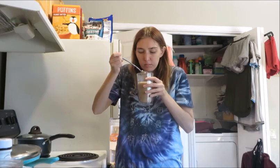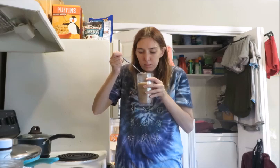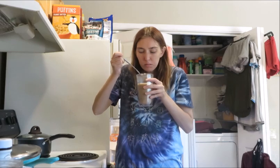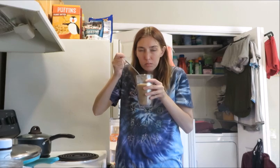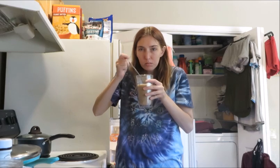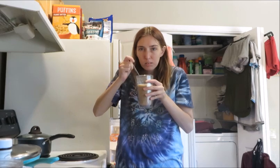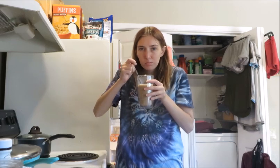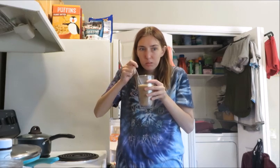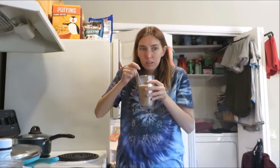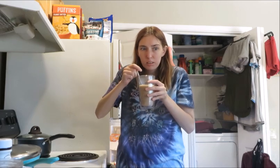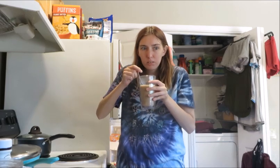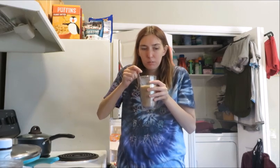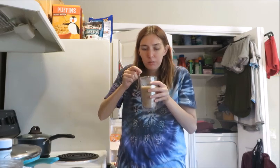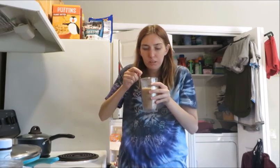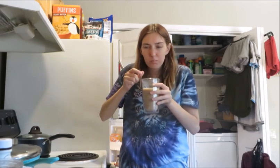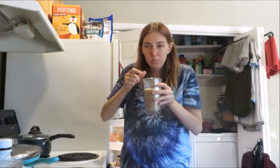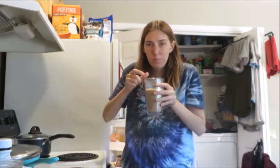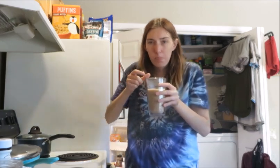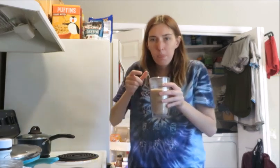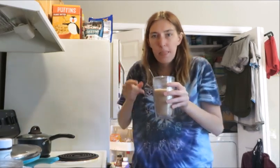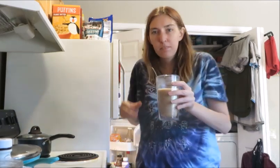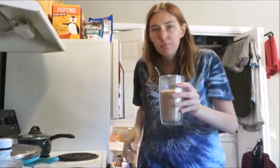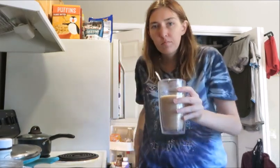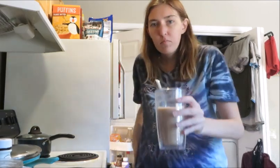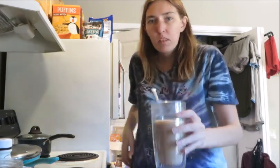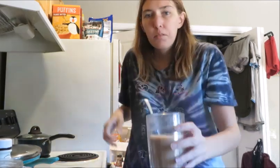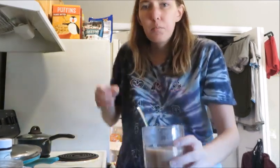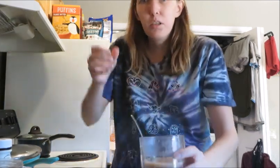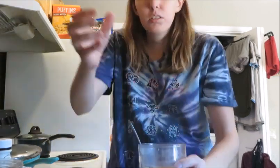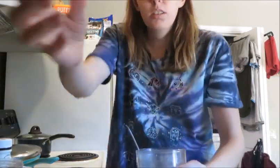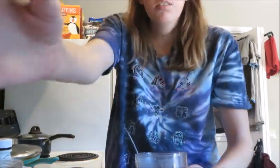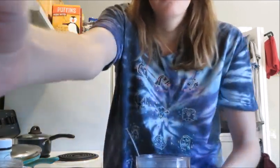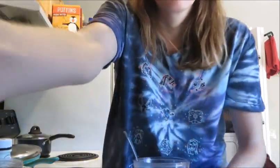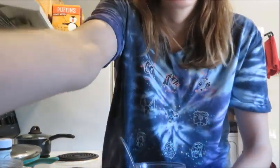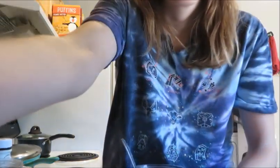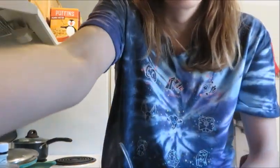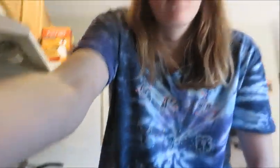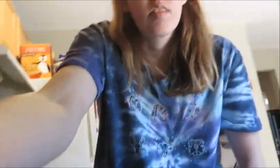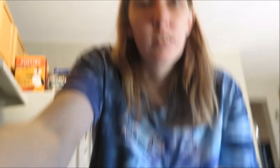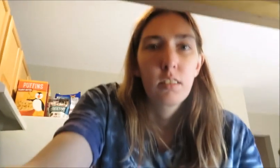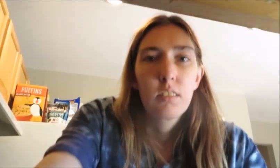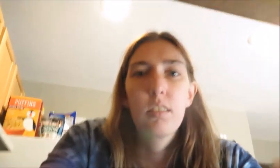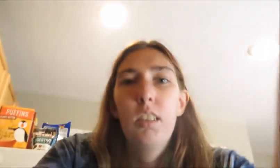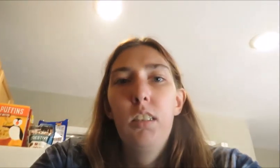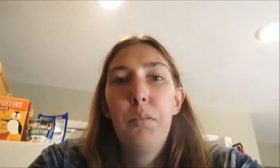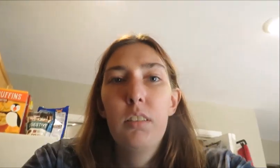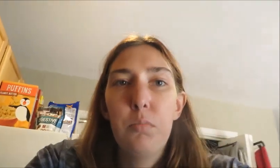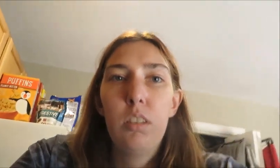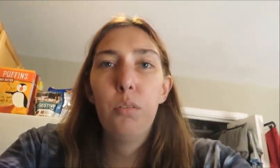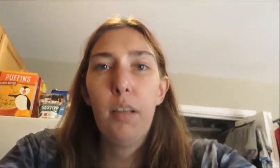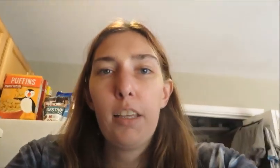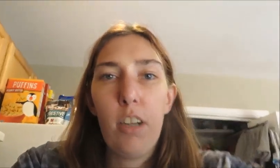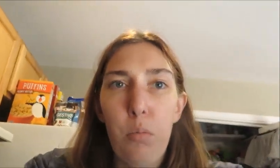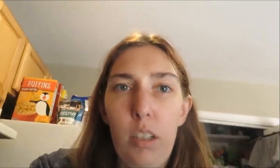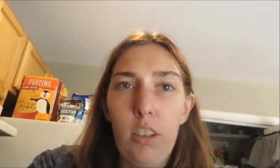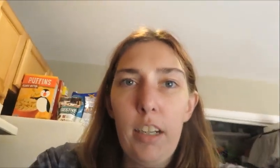that's a little bit better, but also I'm gonna put some stuff away, grab one other